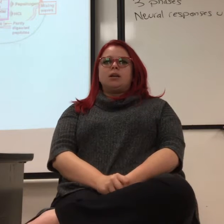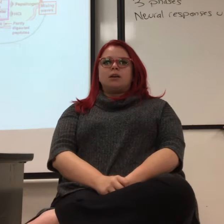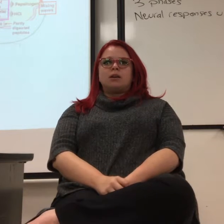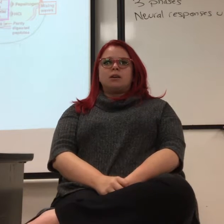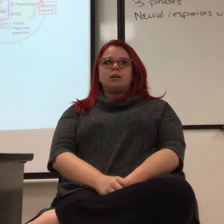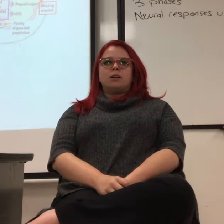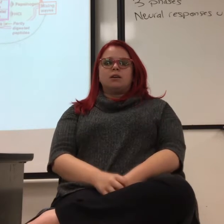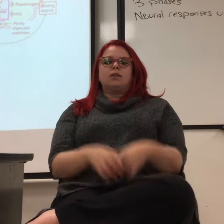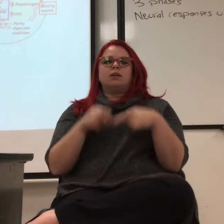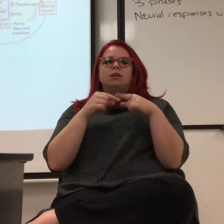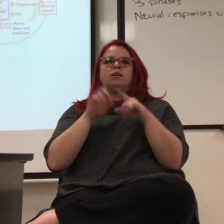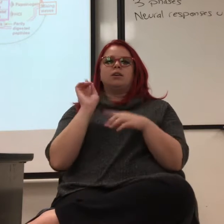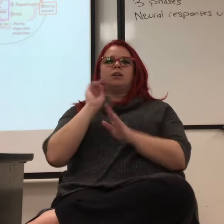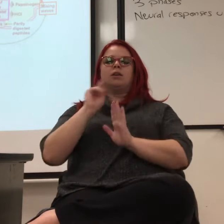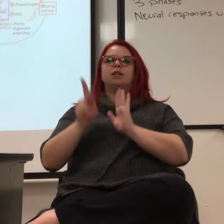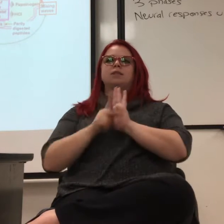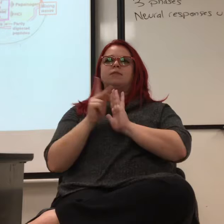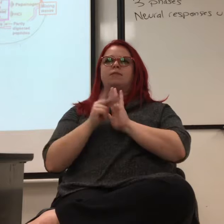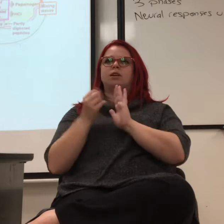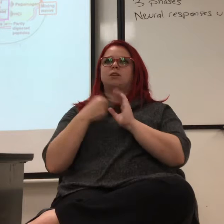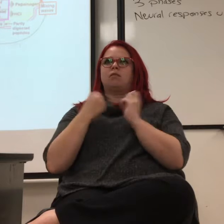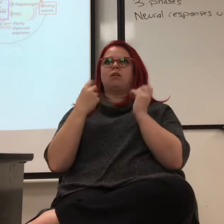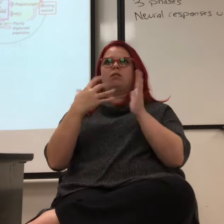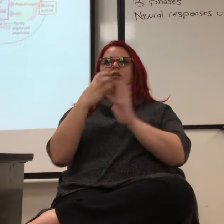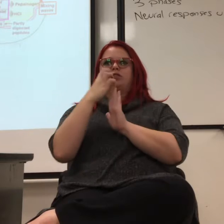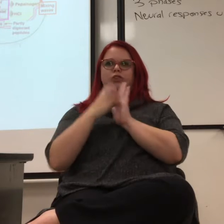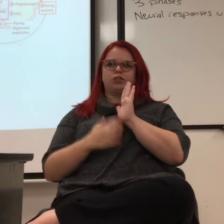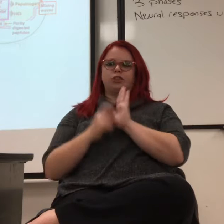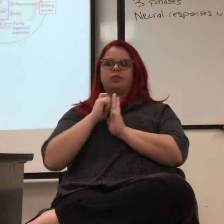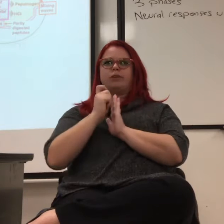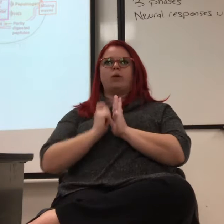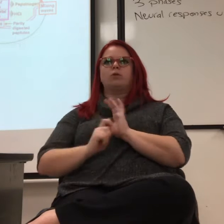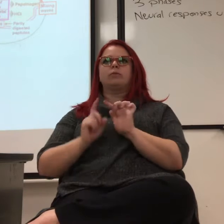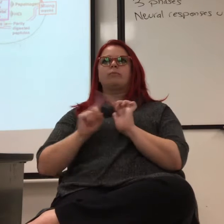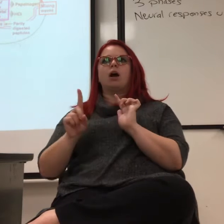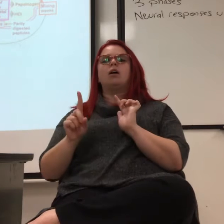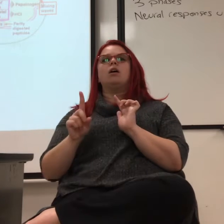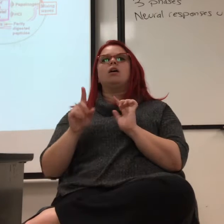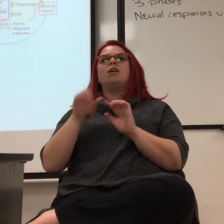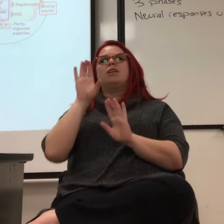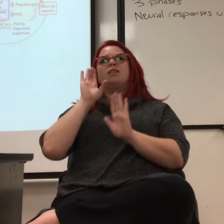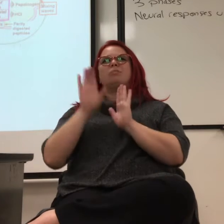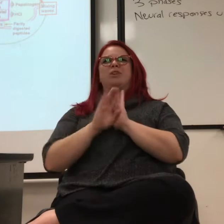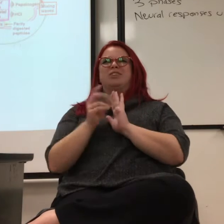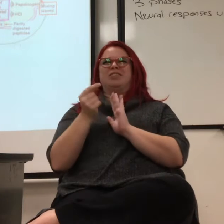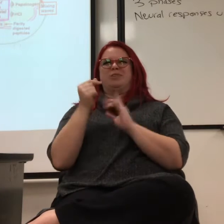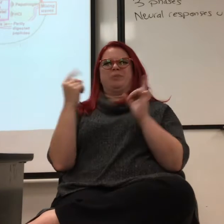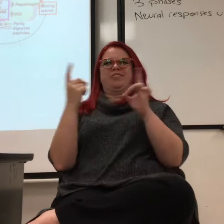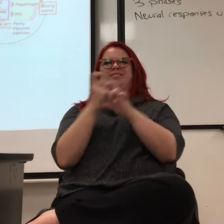in this phase. I have a lot of notes here, but the picture is kind of busy too.